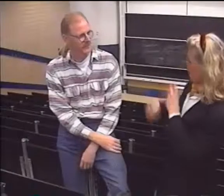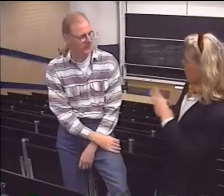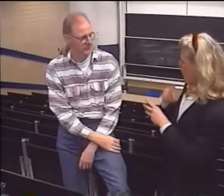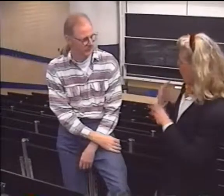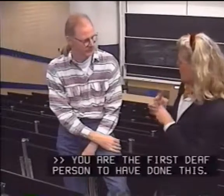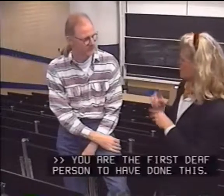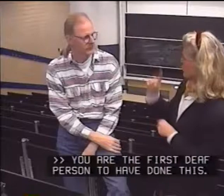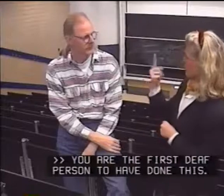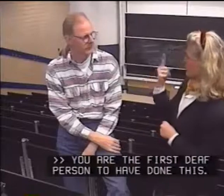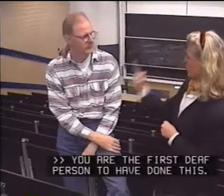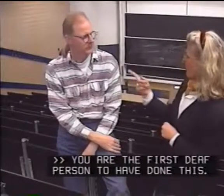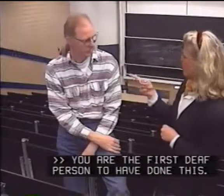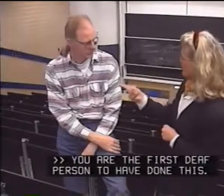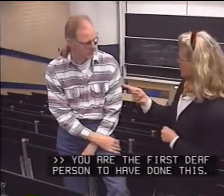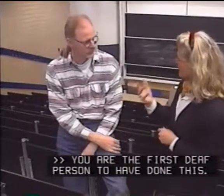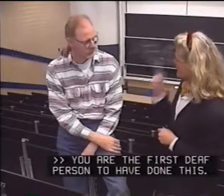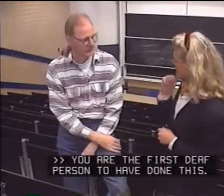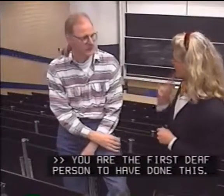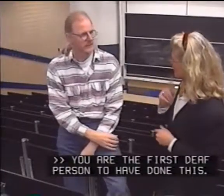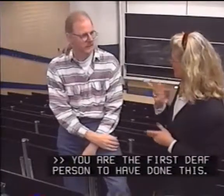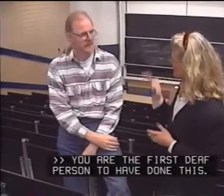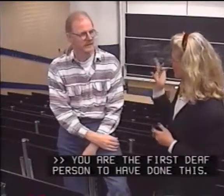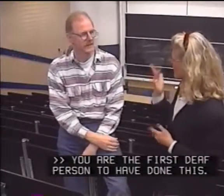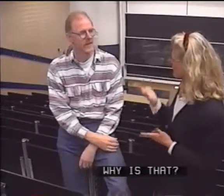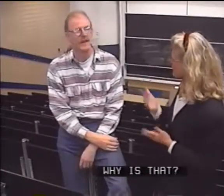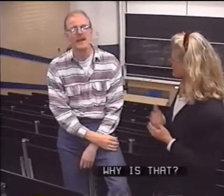You're the first deaf person to have done this. Why is that?